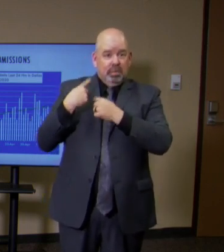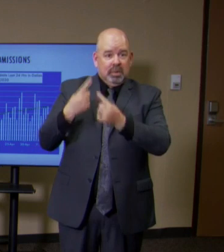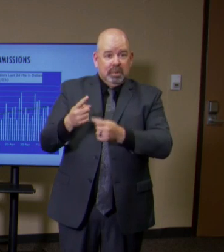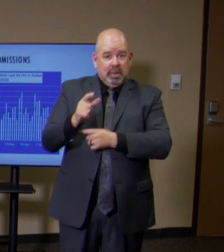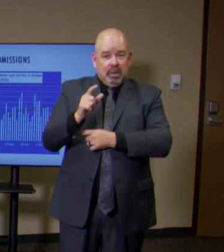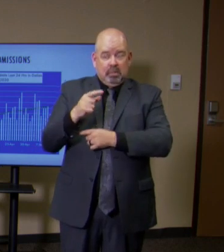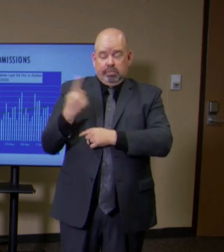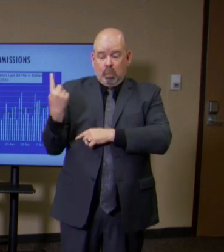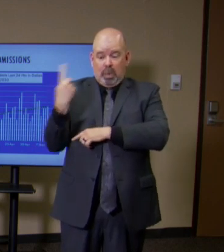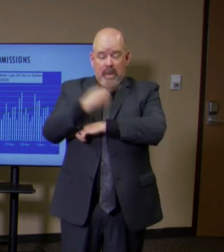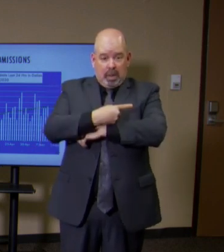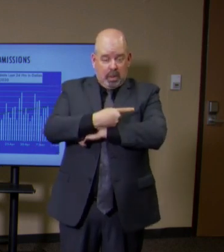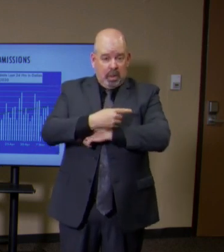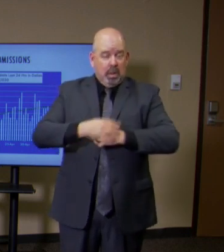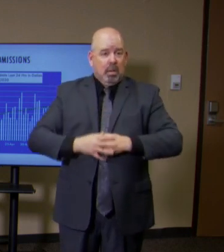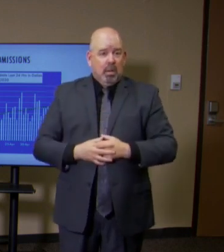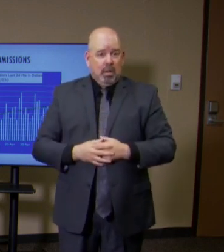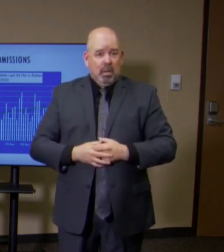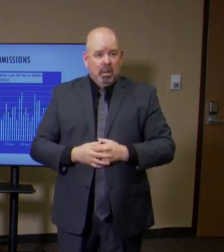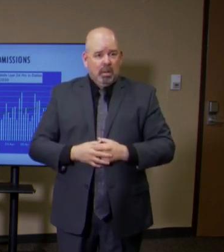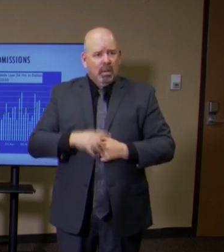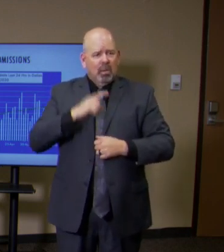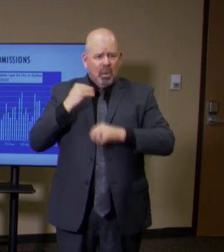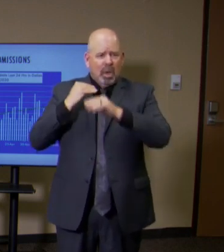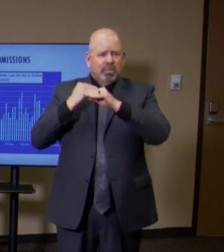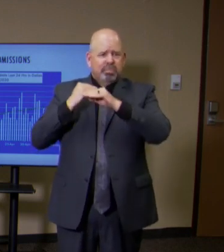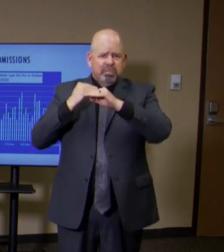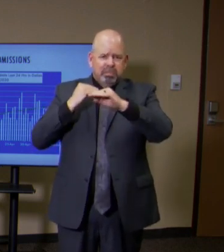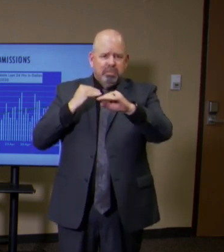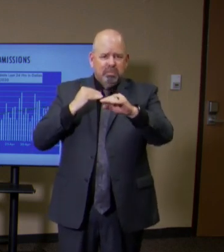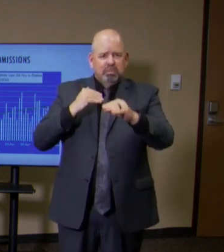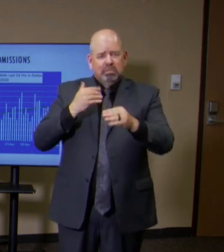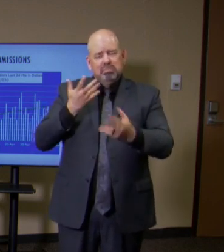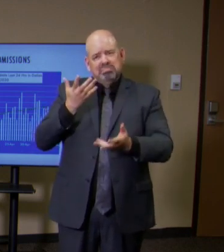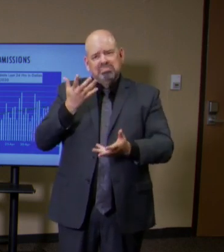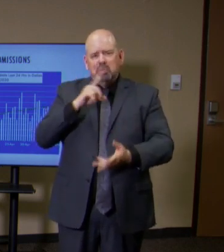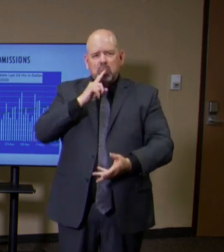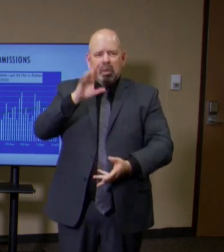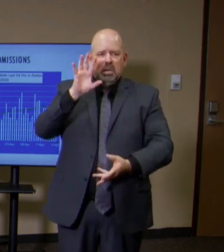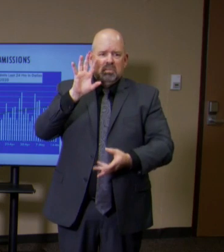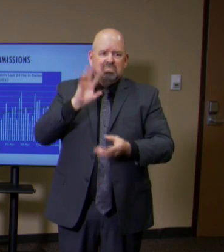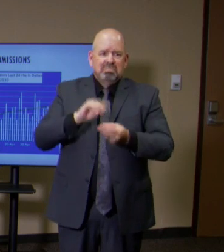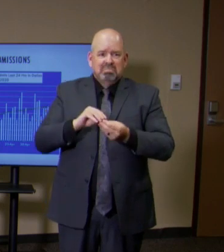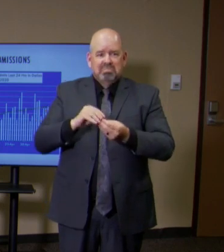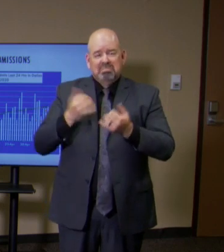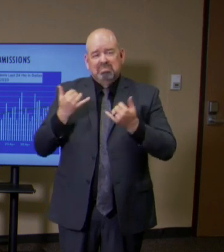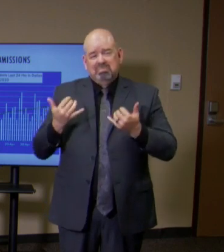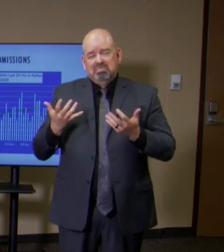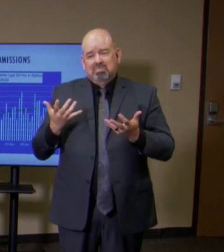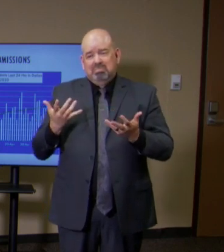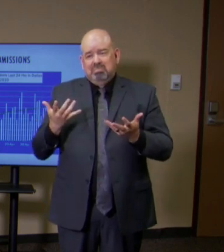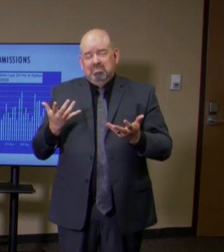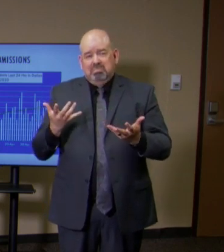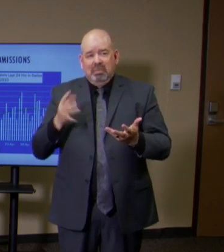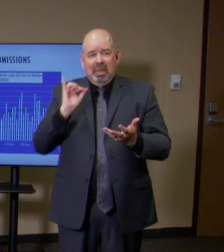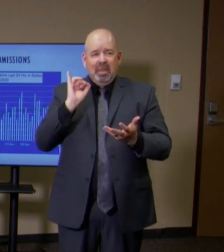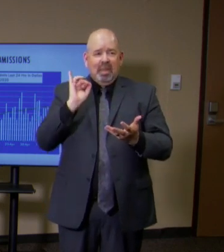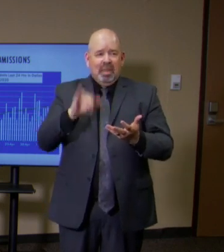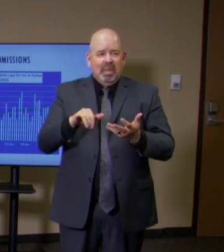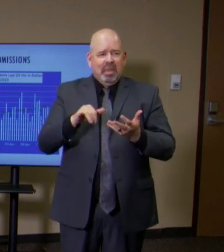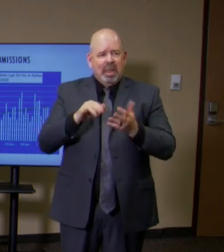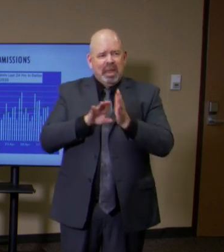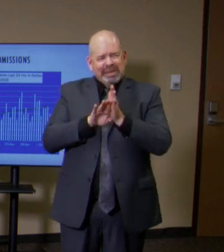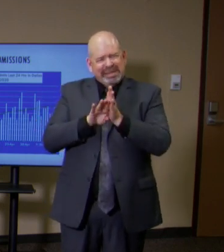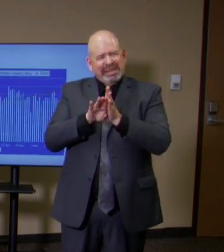flat. Overall trend is still, if you start from the beginning, still increasing slightly, but certainly no